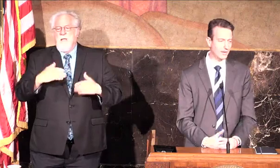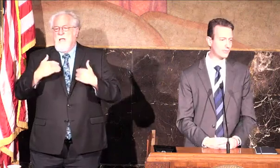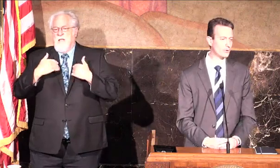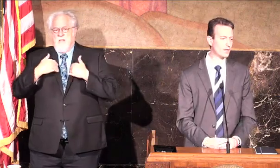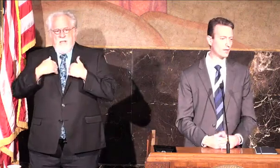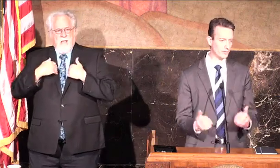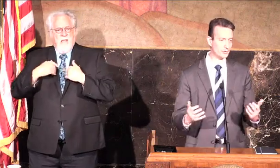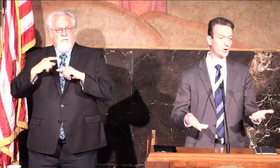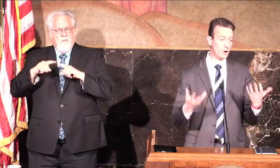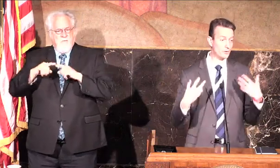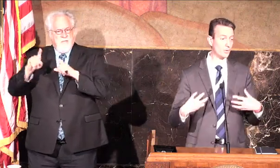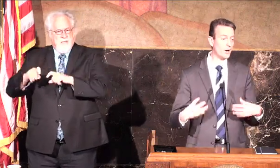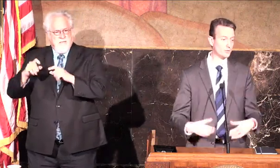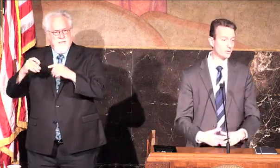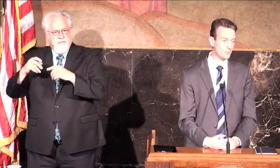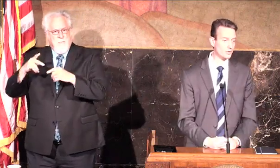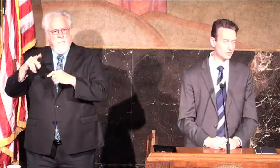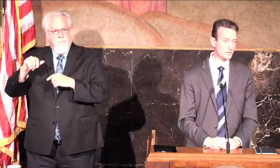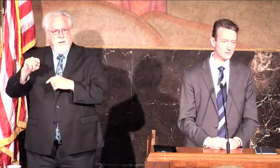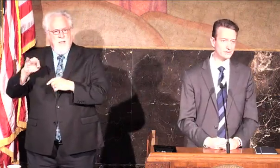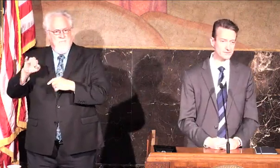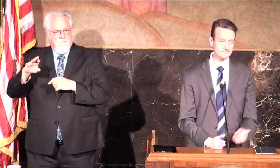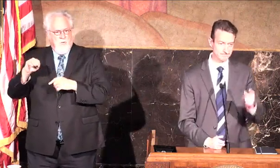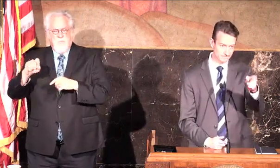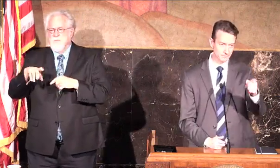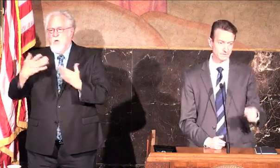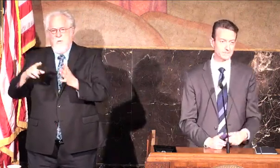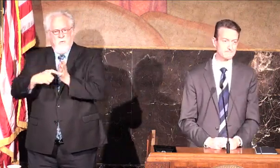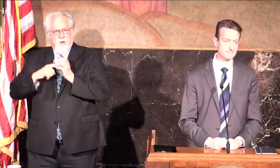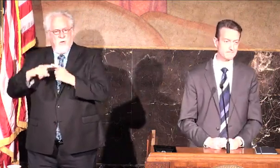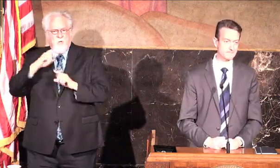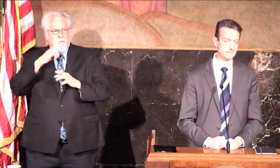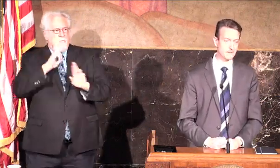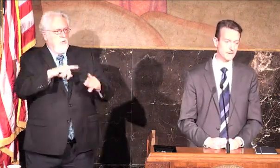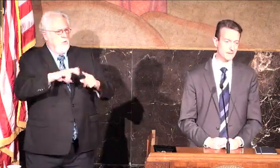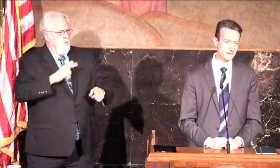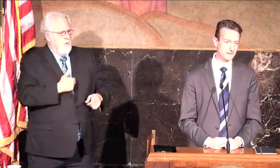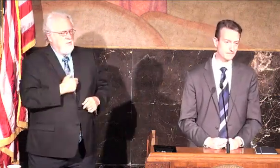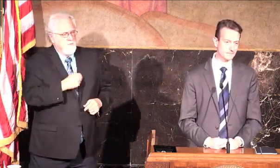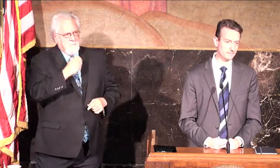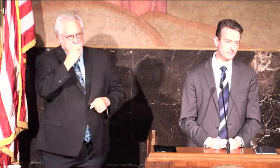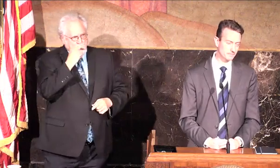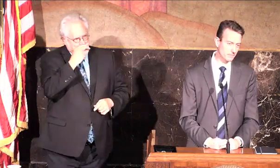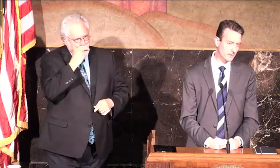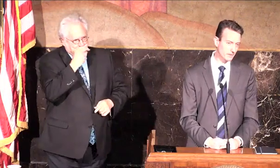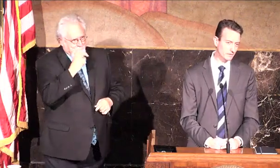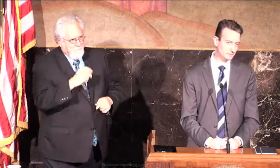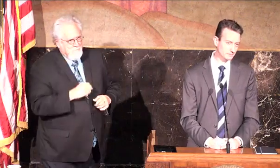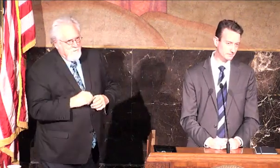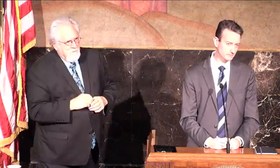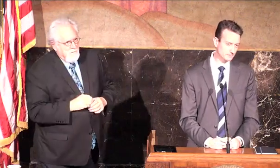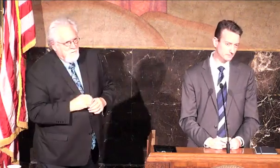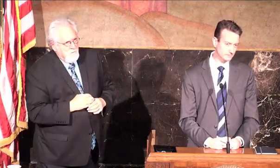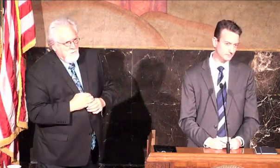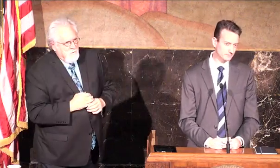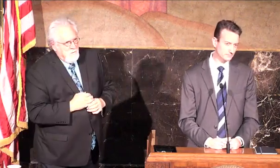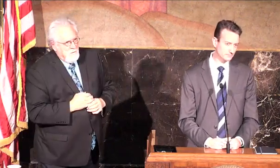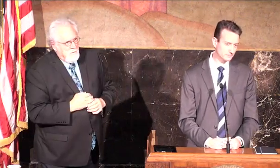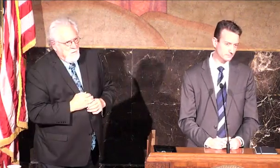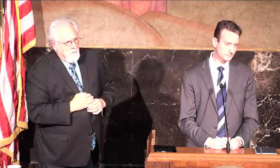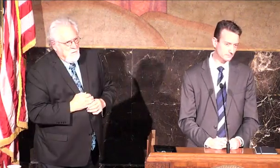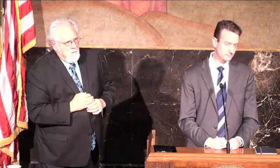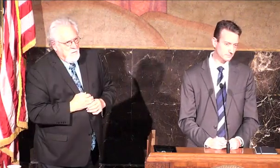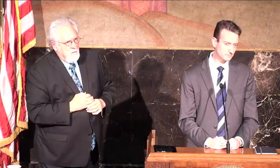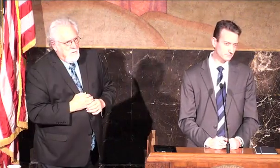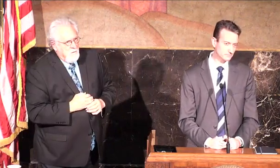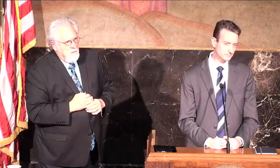Cepheid platform, those are already required to be reported to us. Yes, please. Can you talk about the percentage of people that's been participating in contact tracing